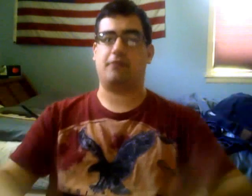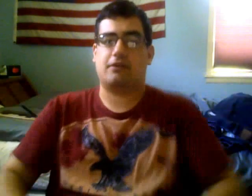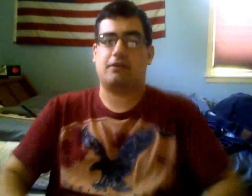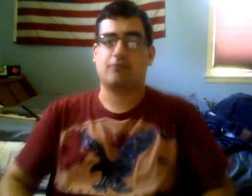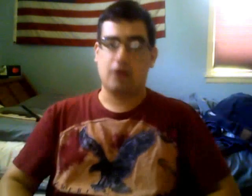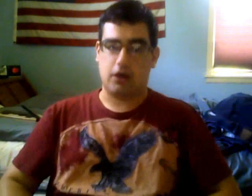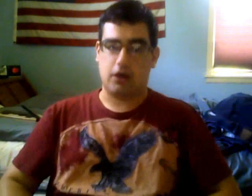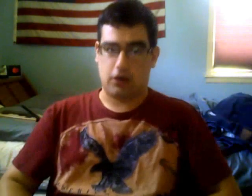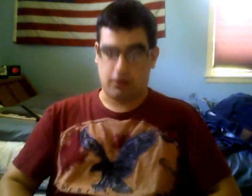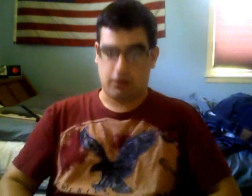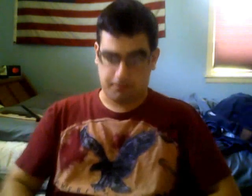there?